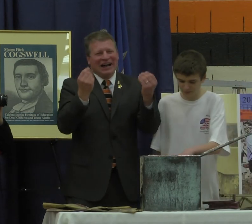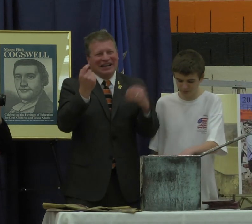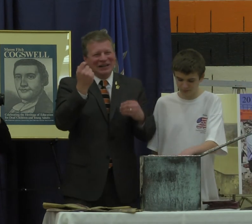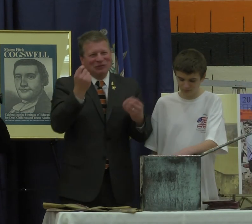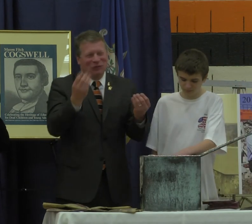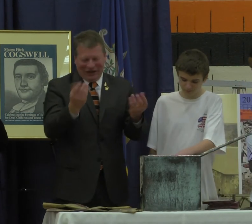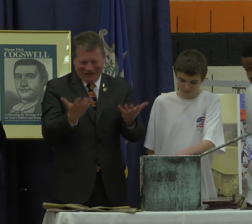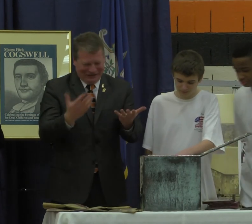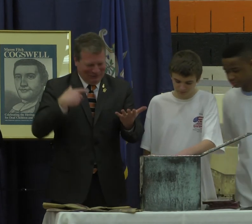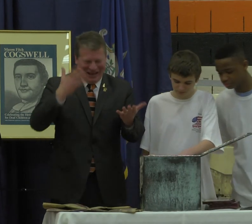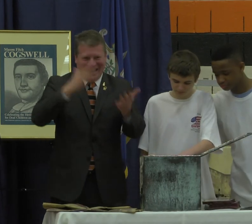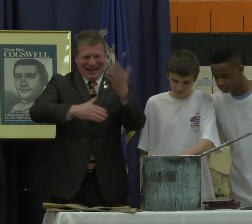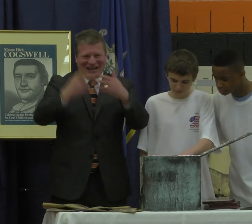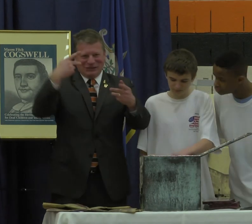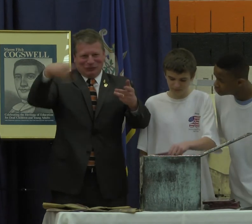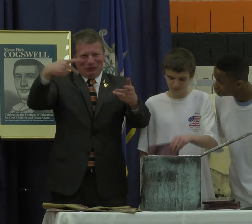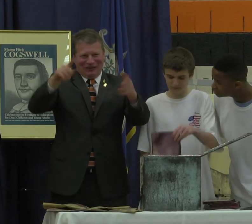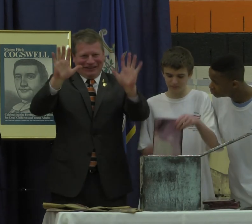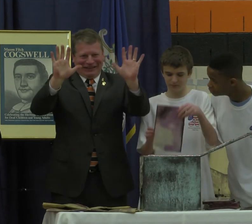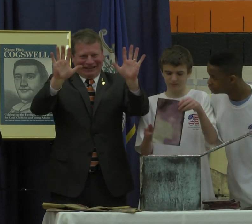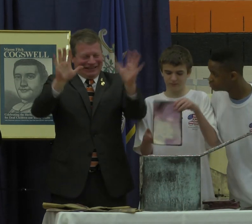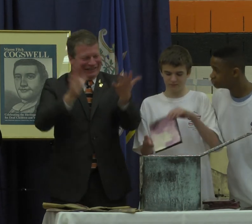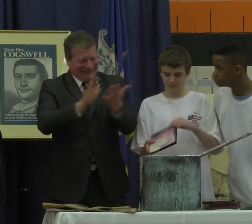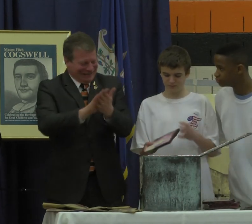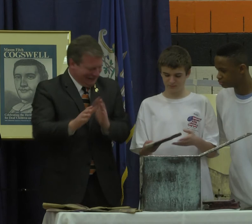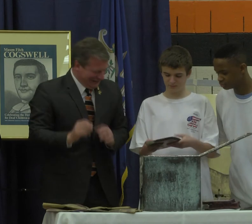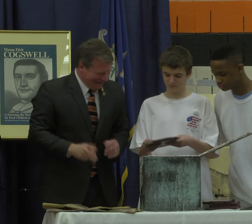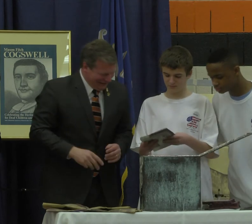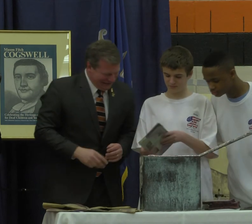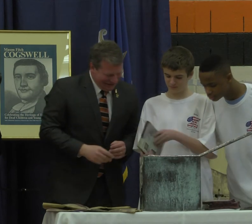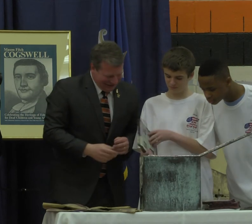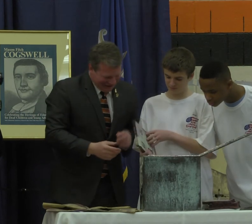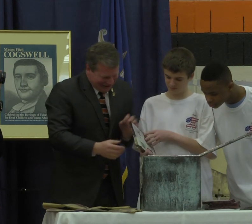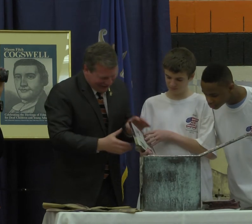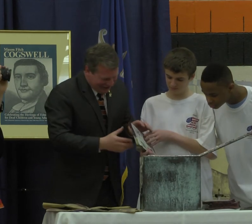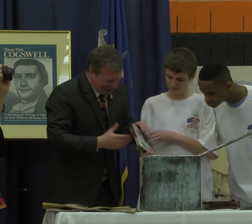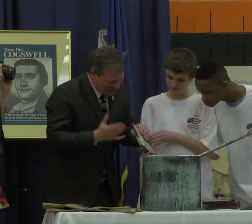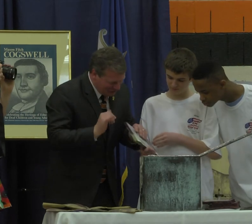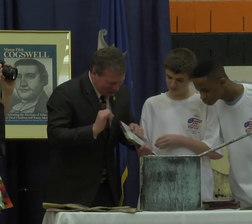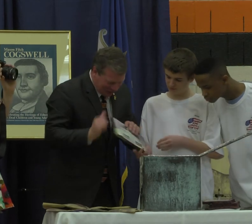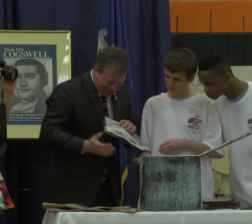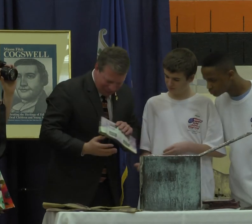The things are a little bit wet. My hands are turning purple.